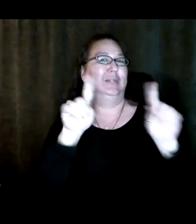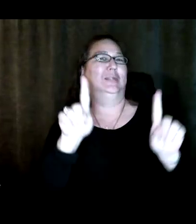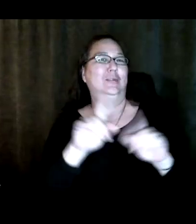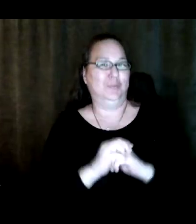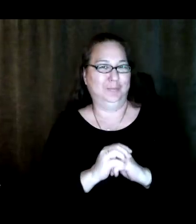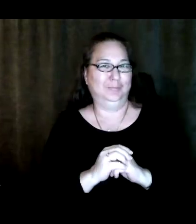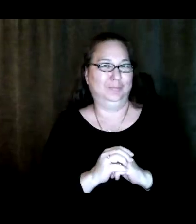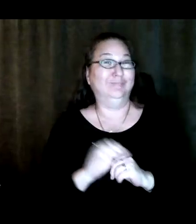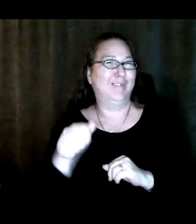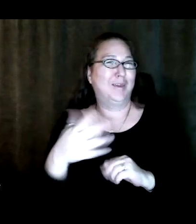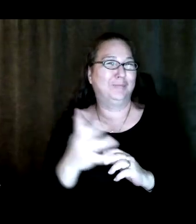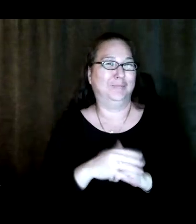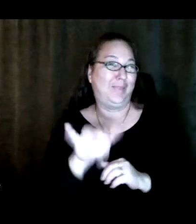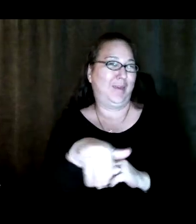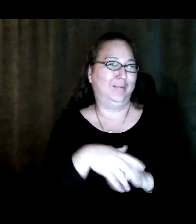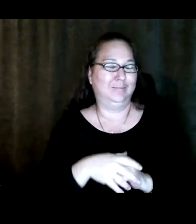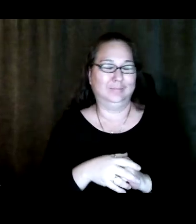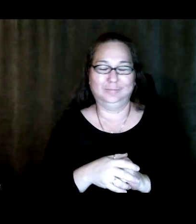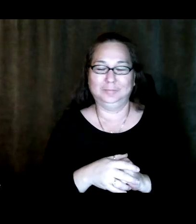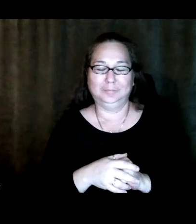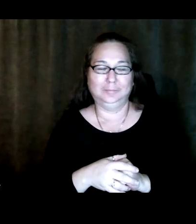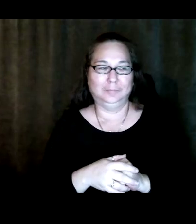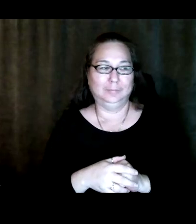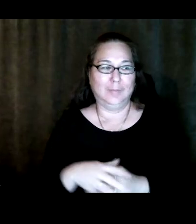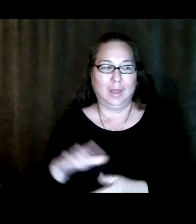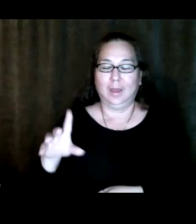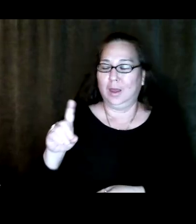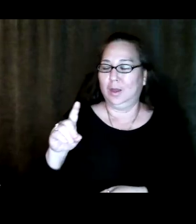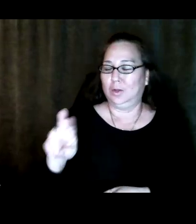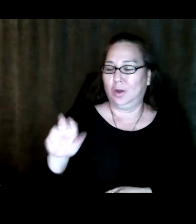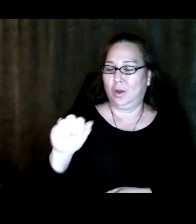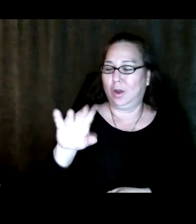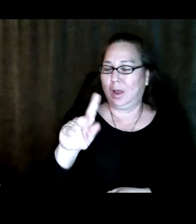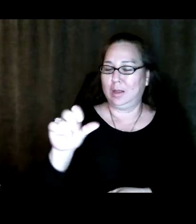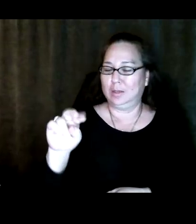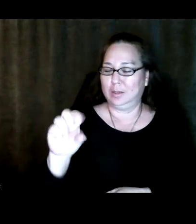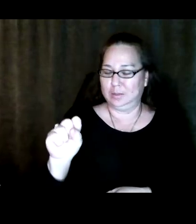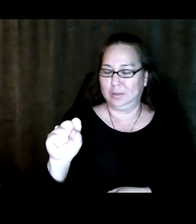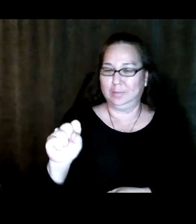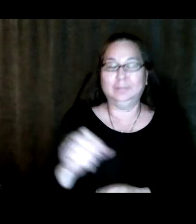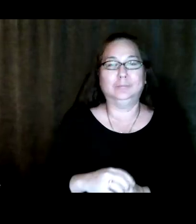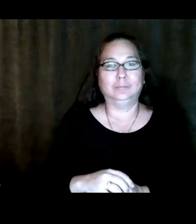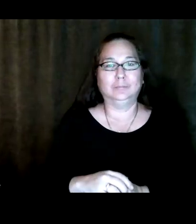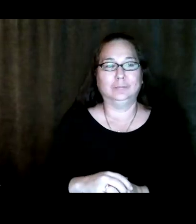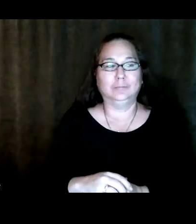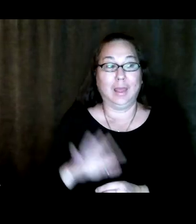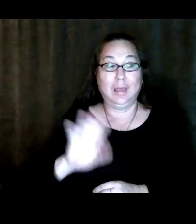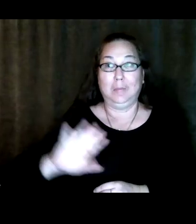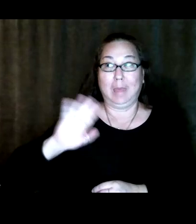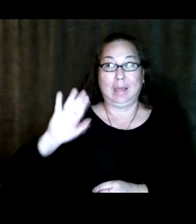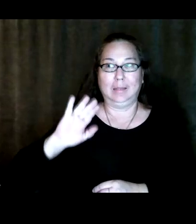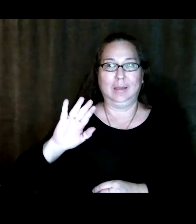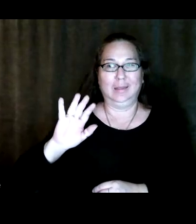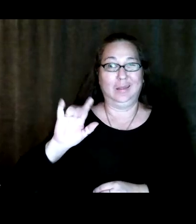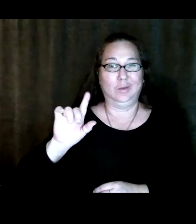So, sorry, this is a question. So back then, 2021, what was